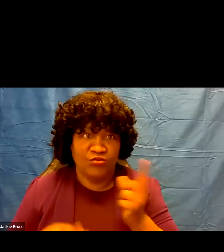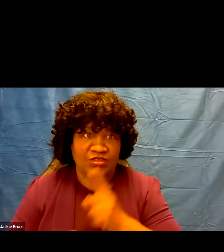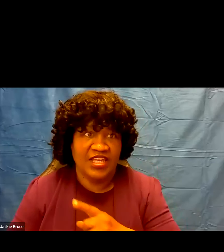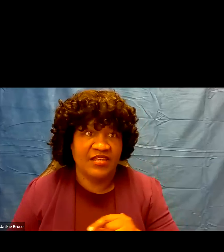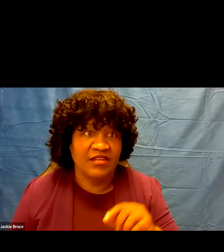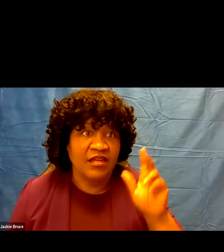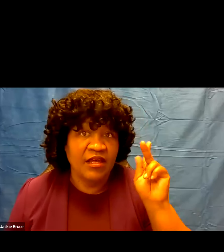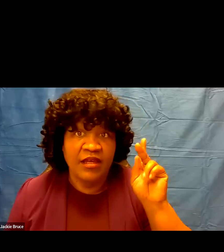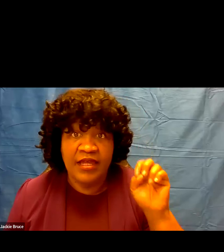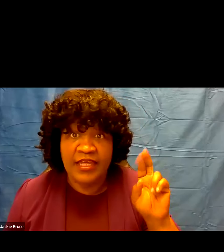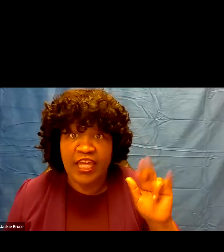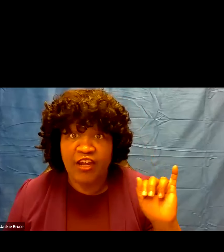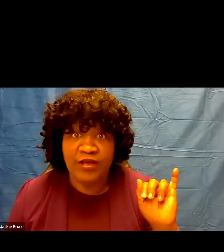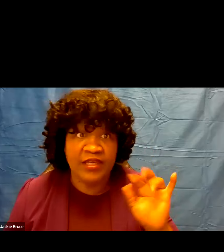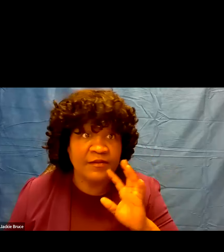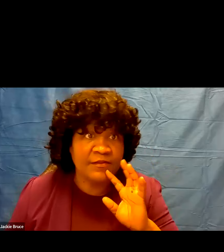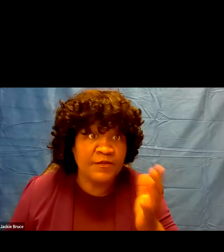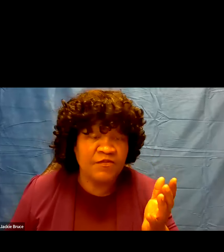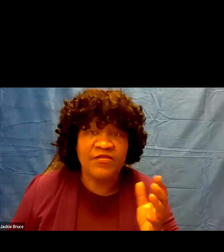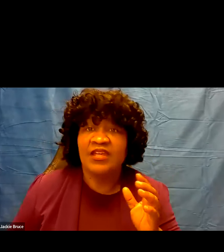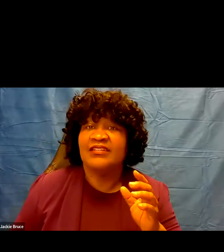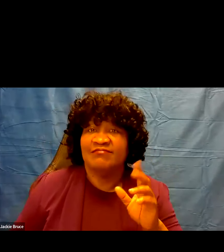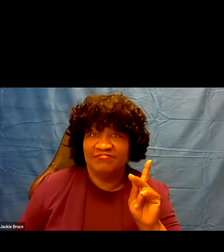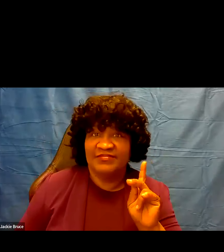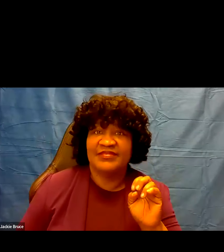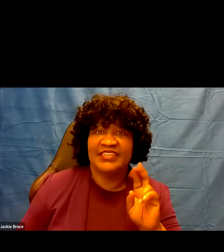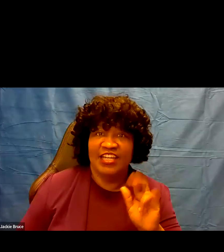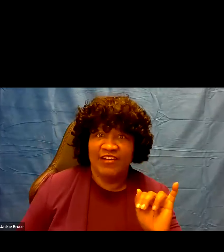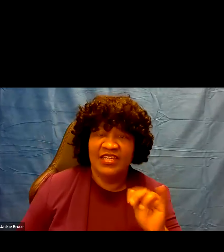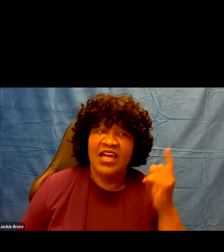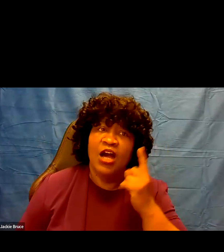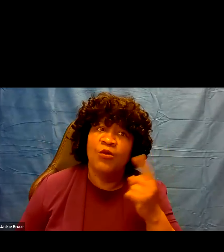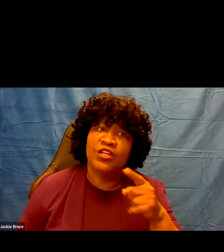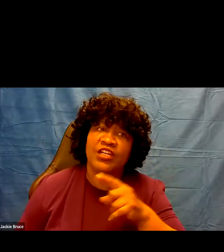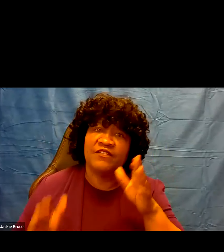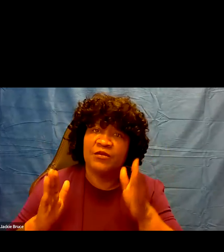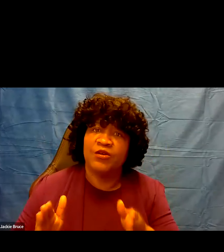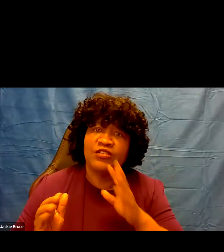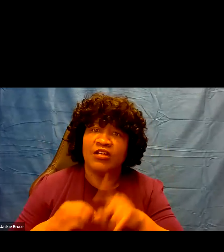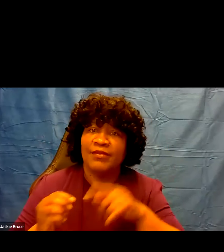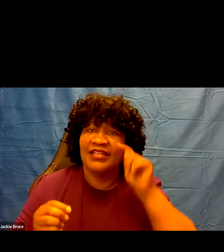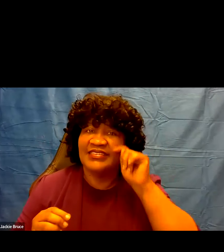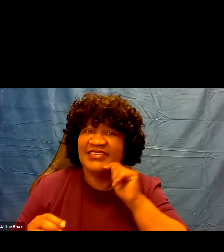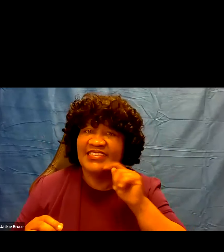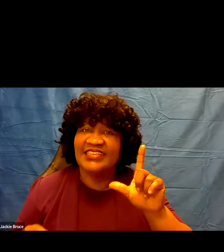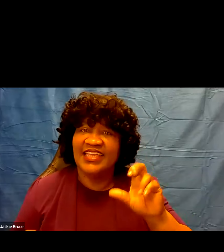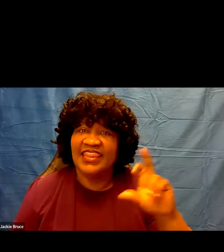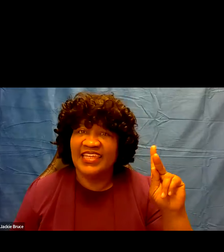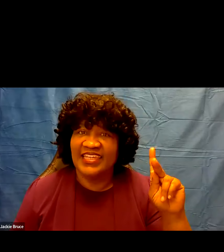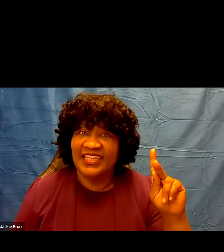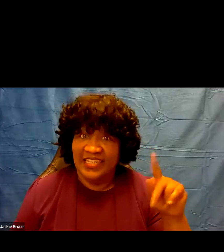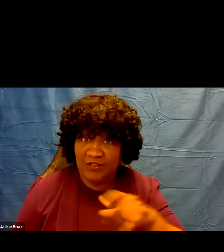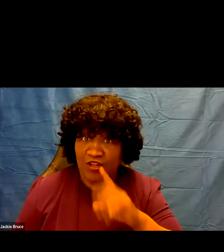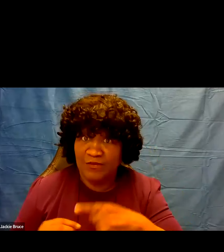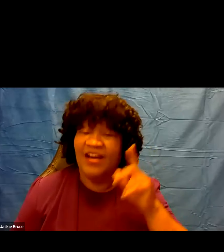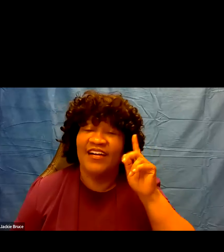Carrie, do you have some thoughts here? You know, I'm wondering if the person is talking about Teen Link potentially. Is that what, was that what you're talking